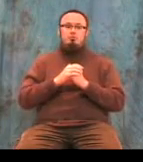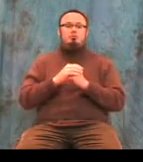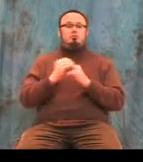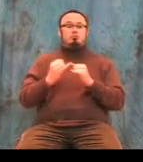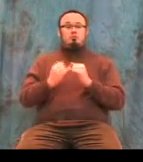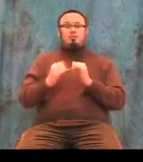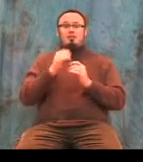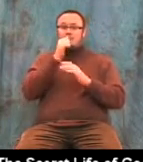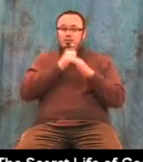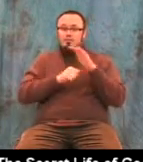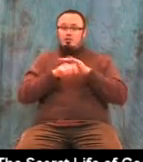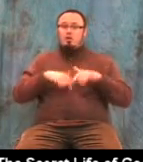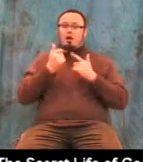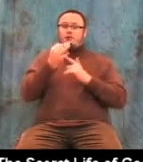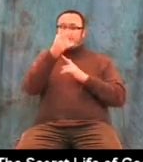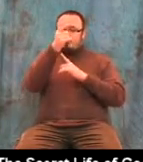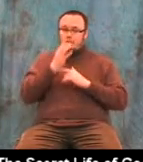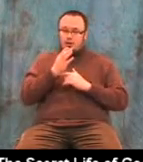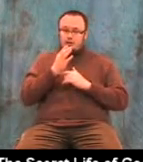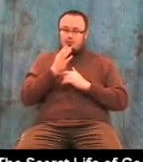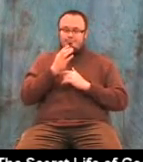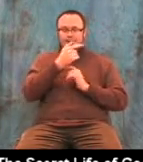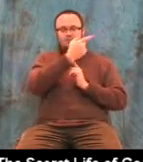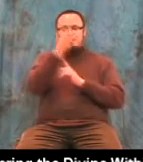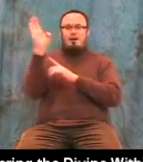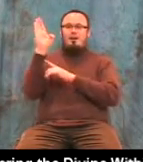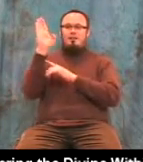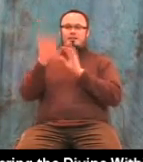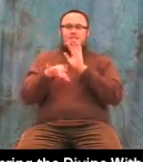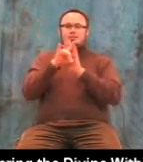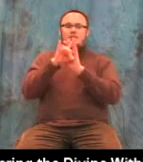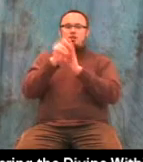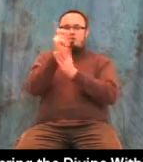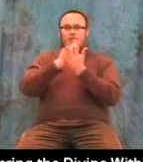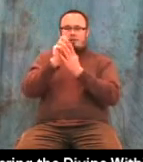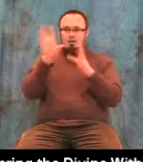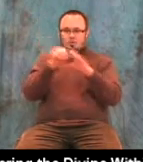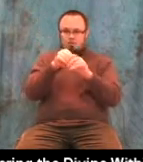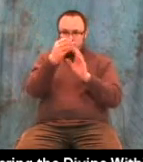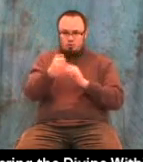and The Secret Life of God, Discovering the Divine Within You.